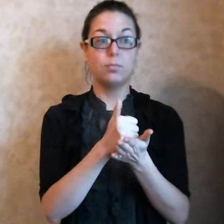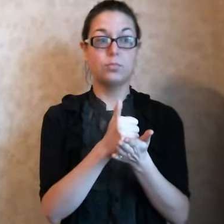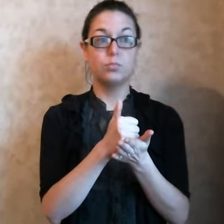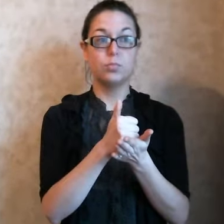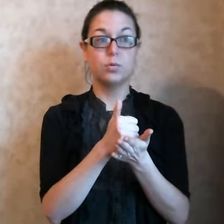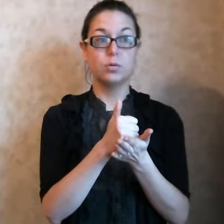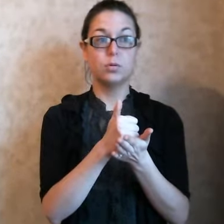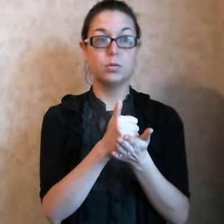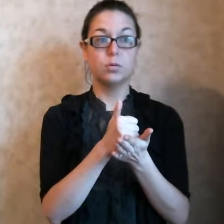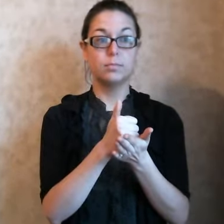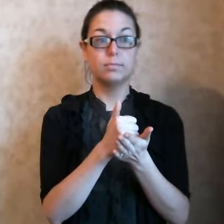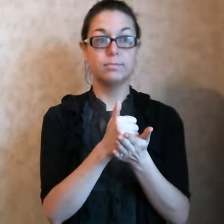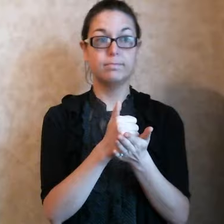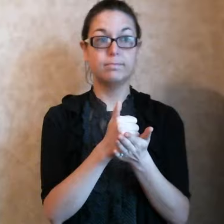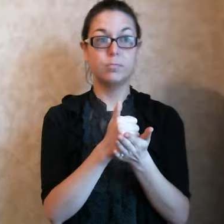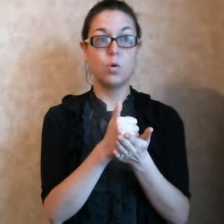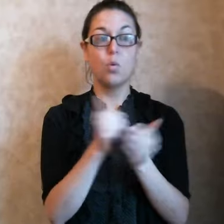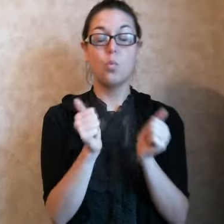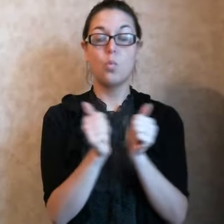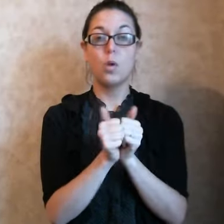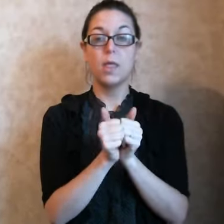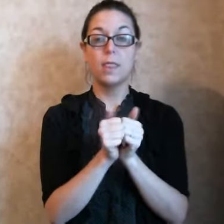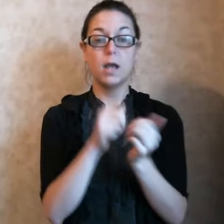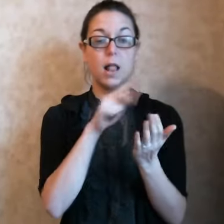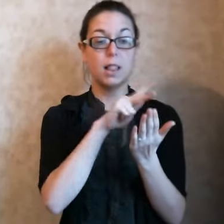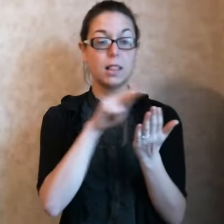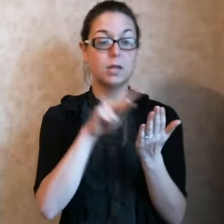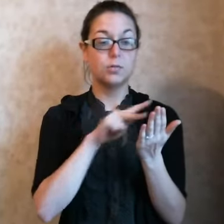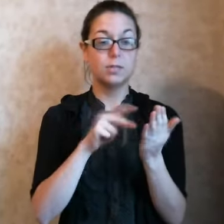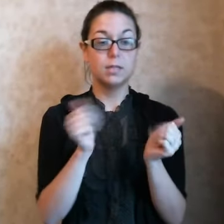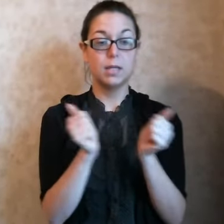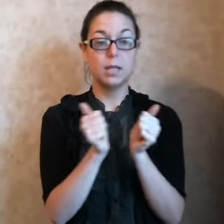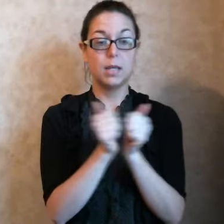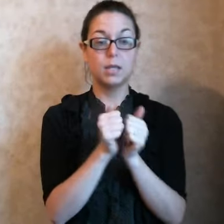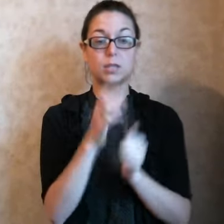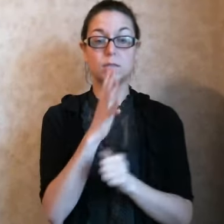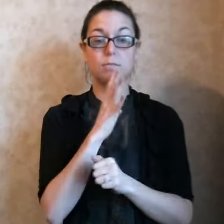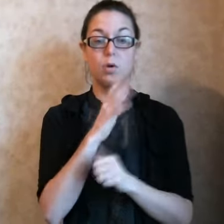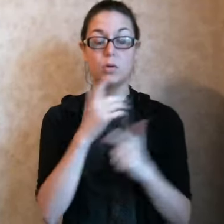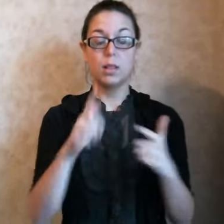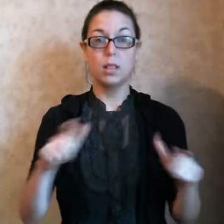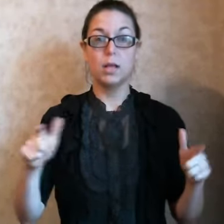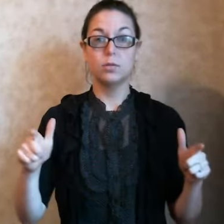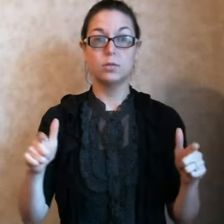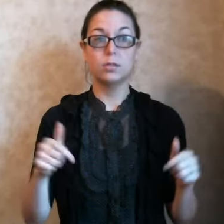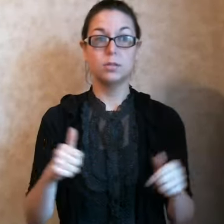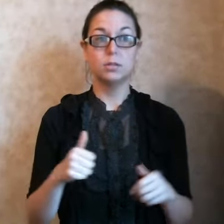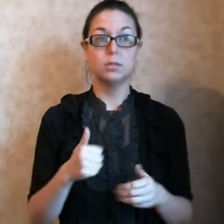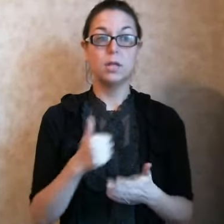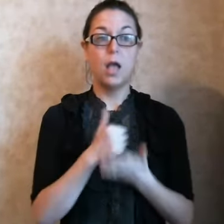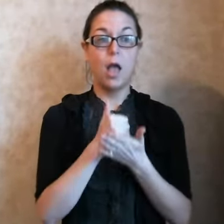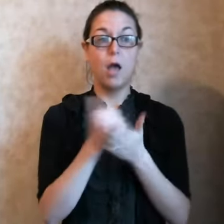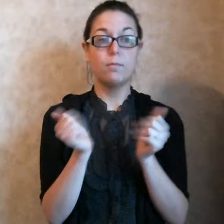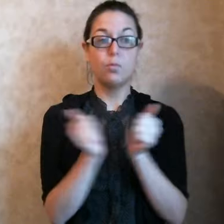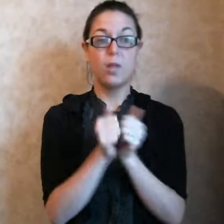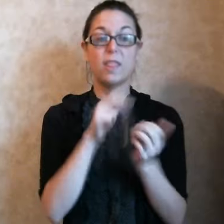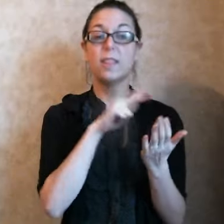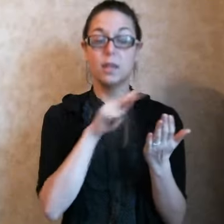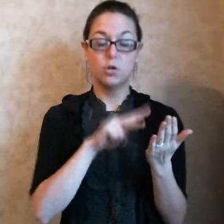sounds of spoken language. So that helps to improve literacy. It was kind of interesting because